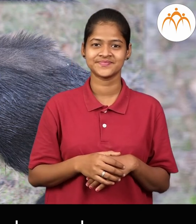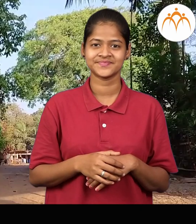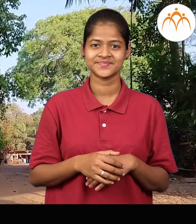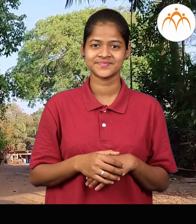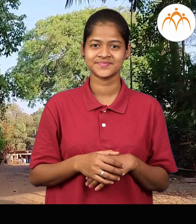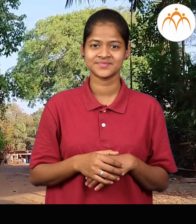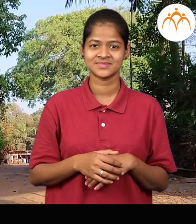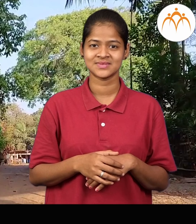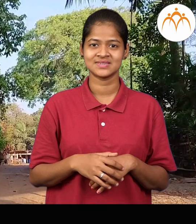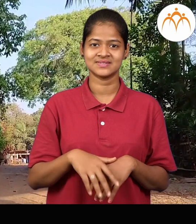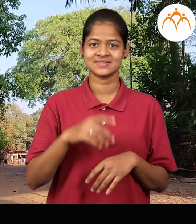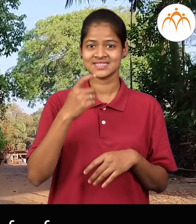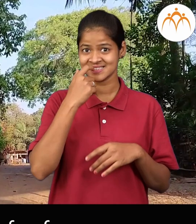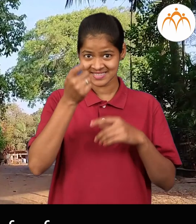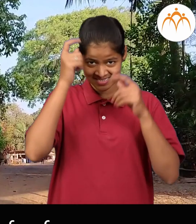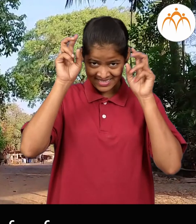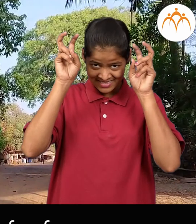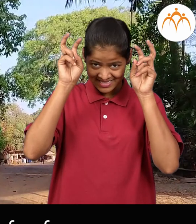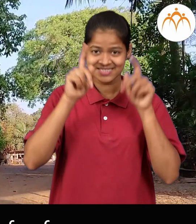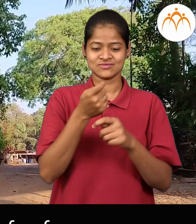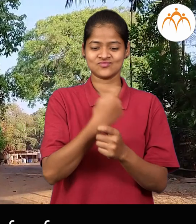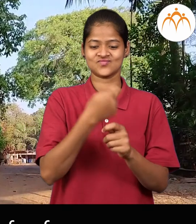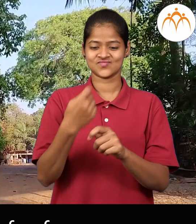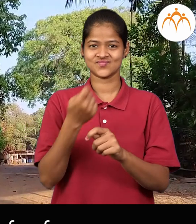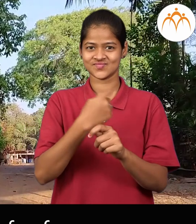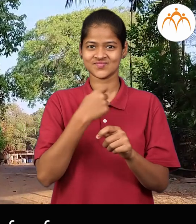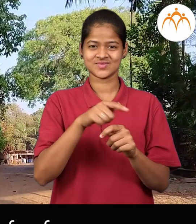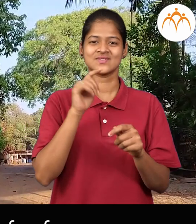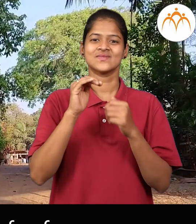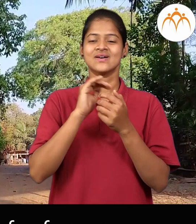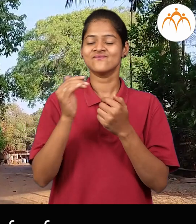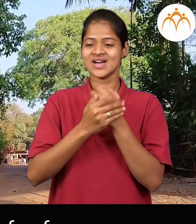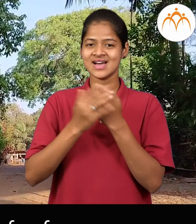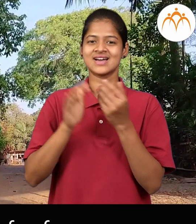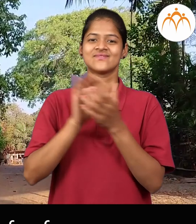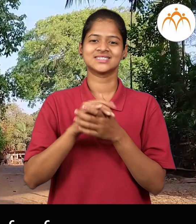Bullock. Bullocks are useful for farmers.